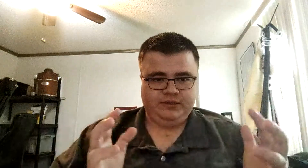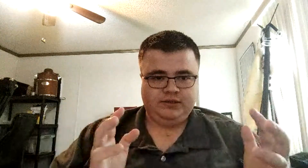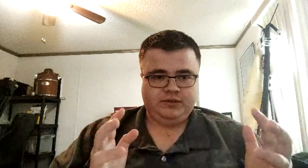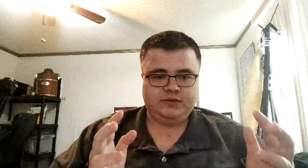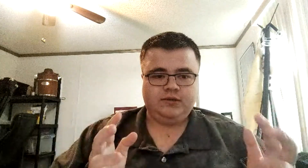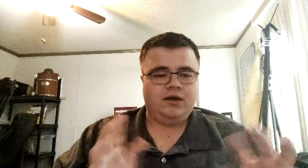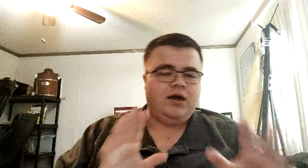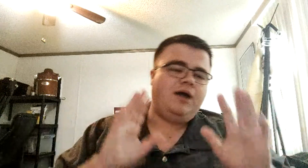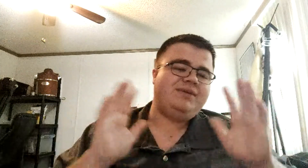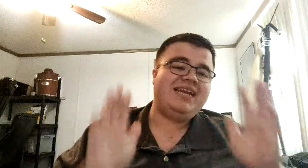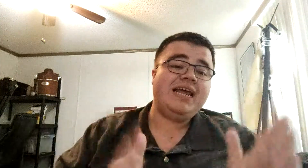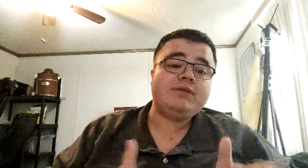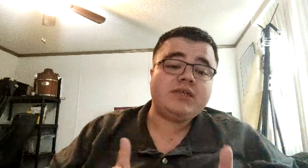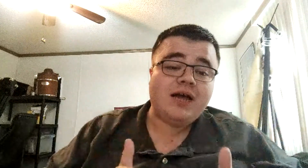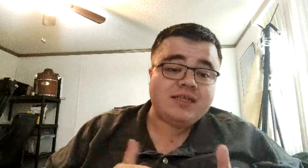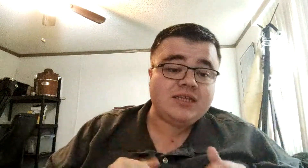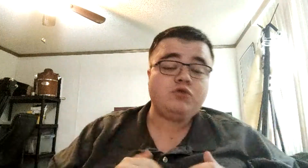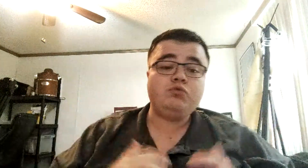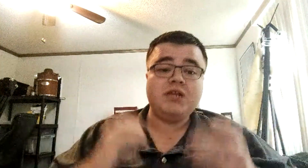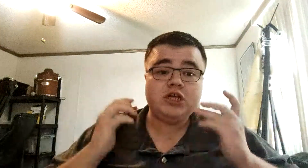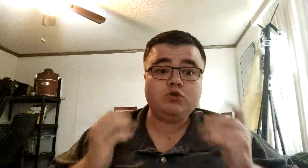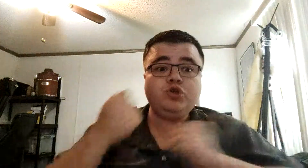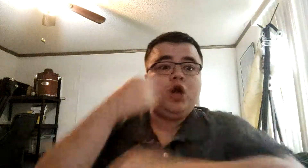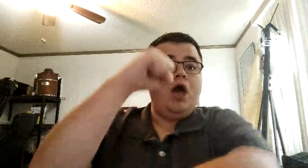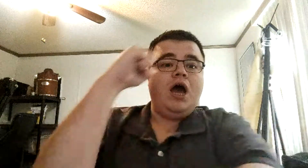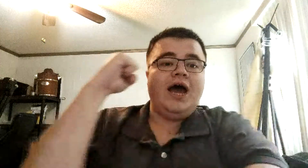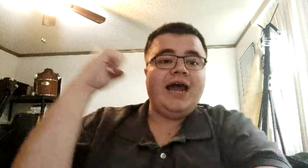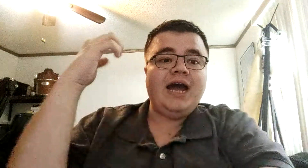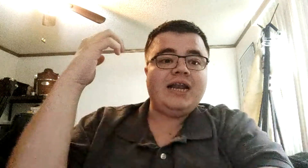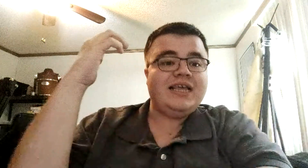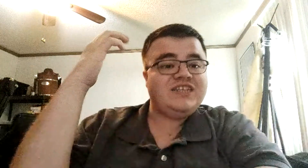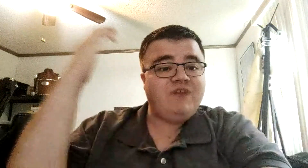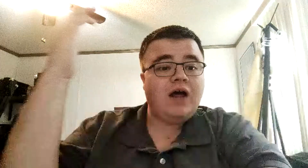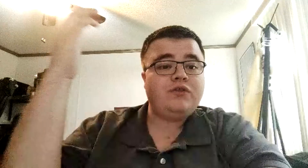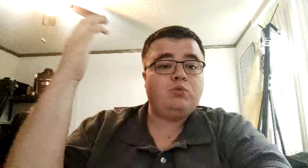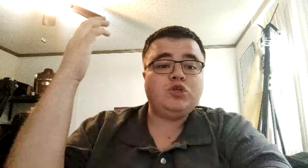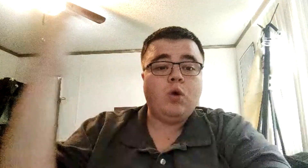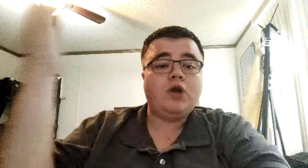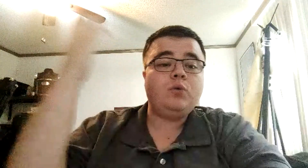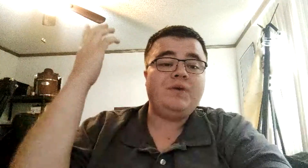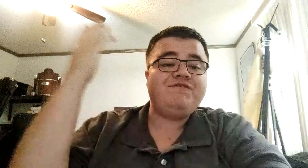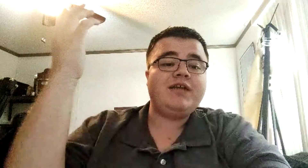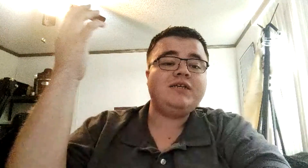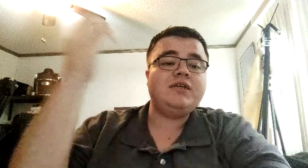influence. I mean, emphasize this really huge, and his father was one who invented